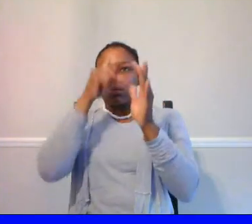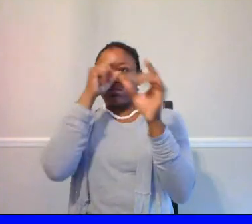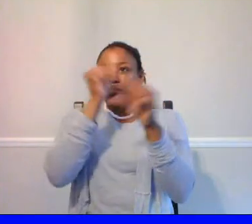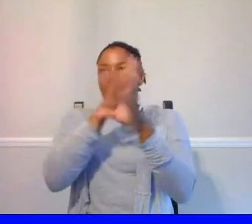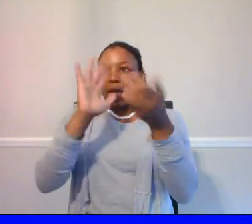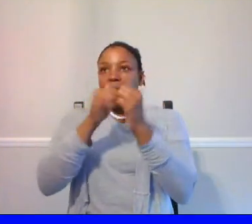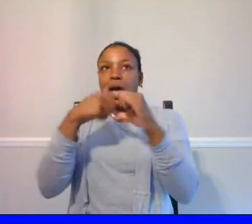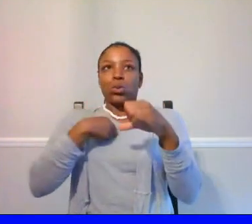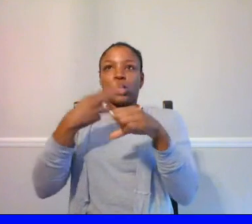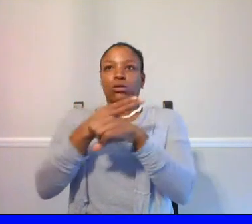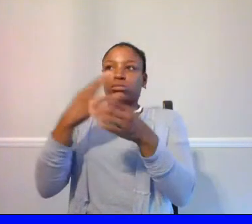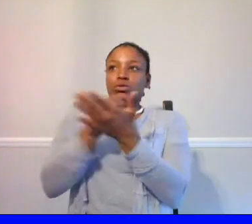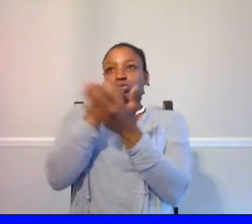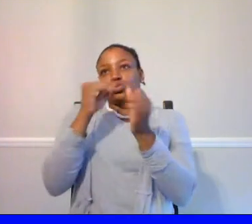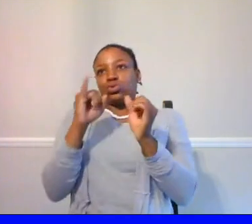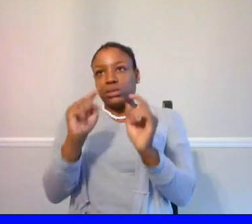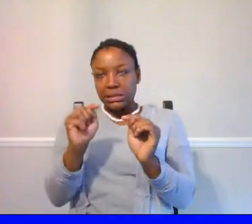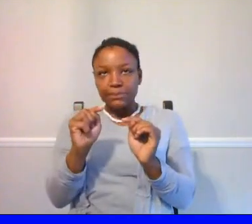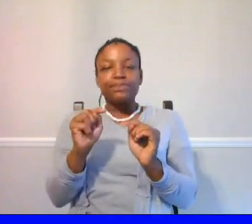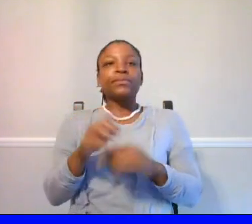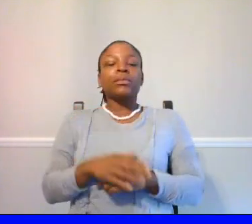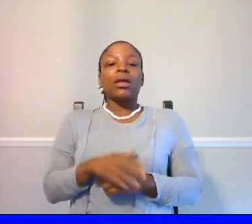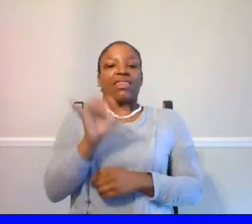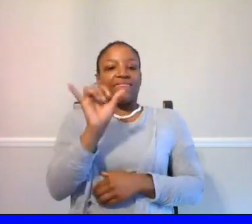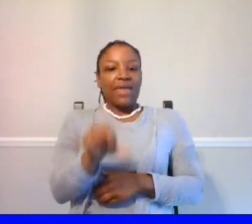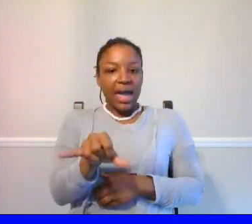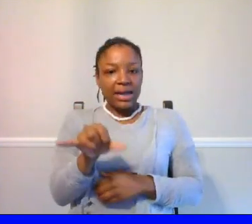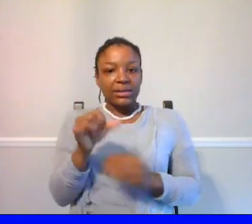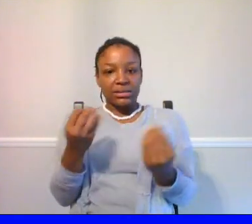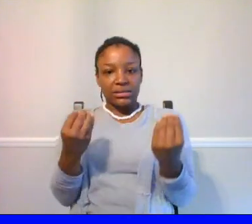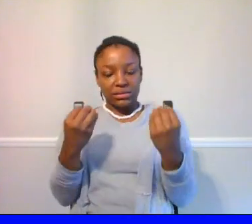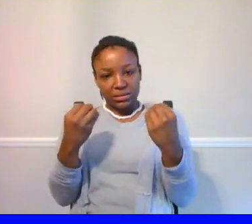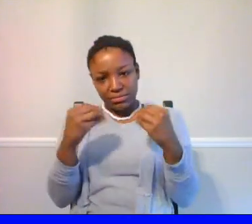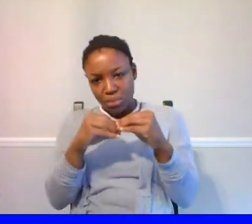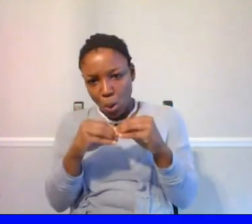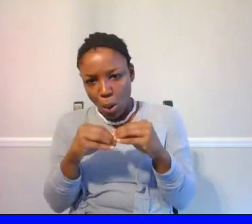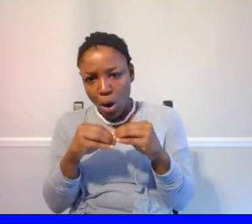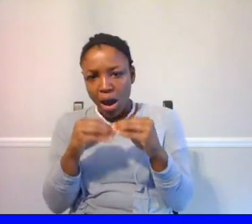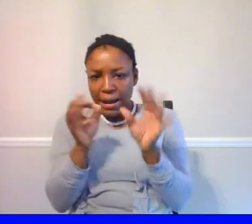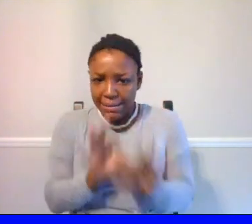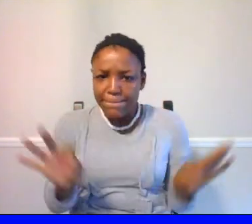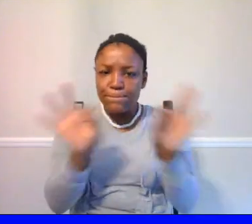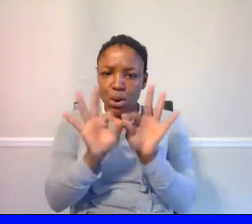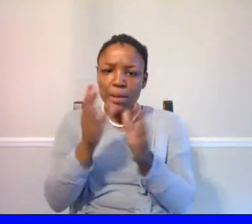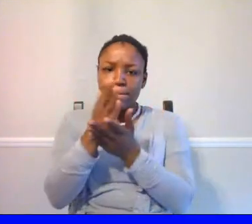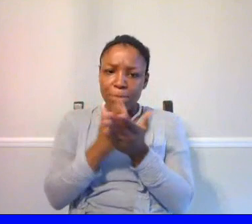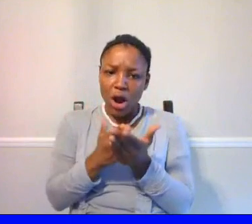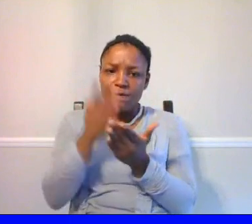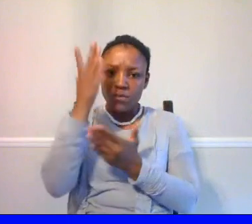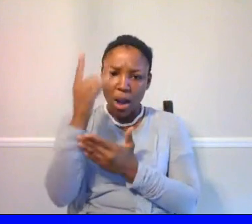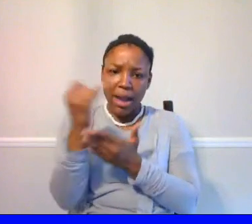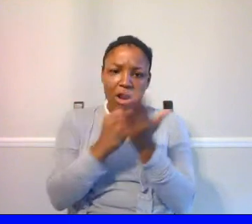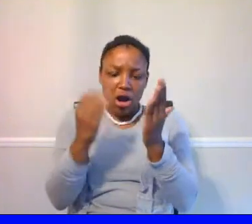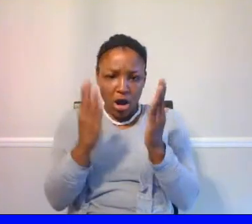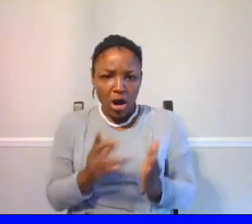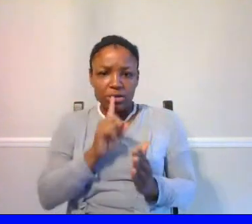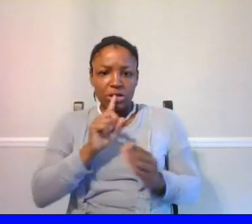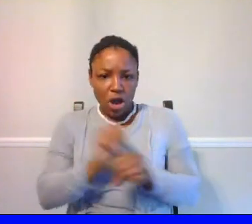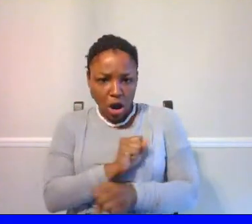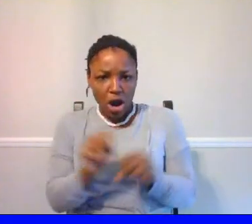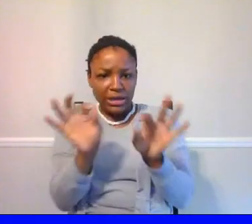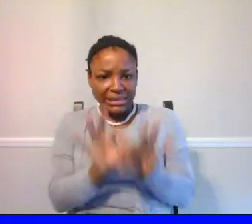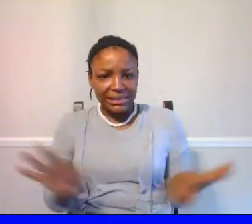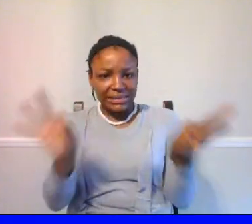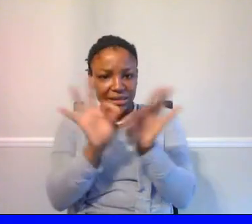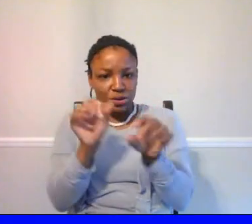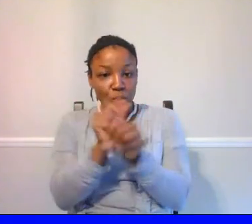them. And I think that is an important part of why artists are essential workers, because